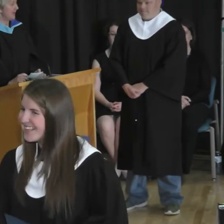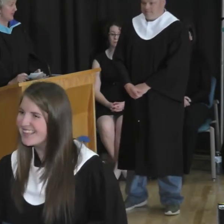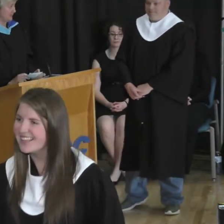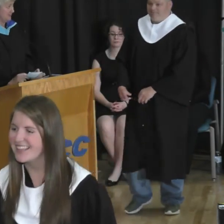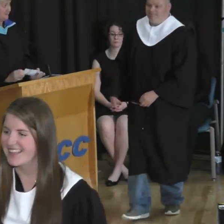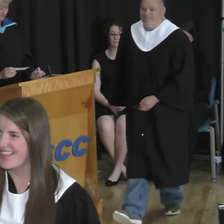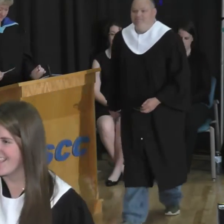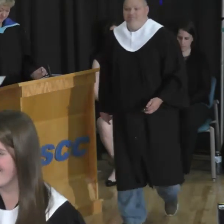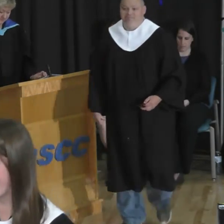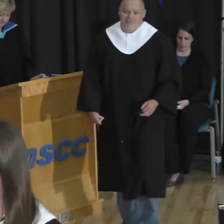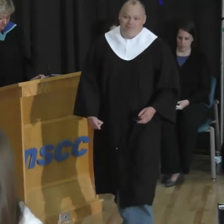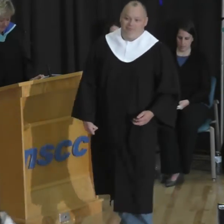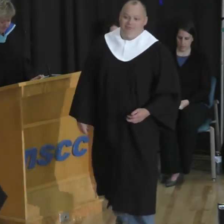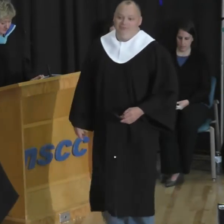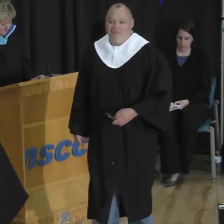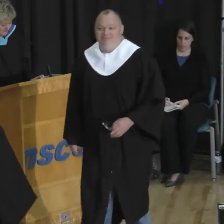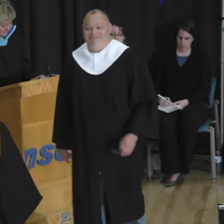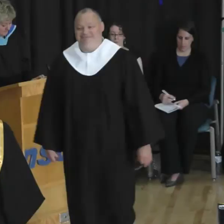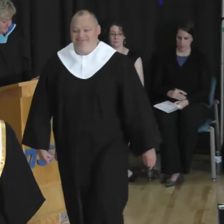Emerson Bennett.